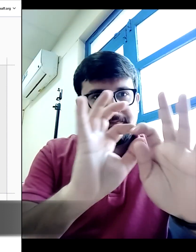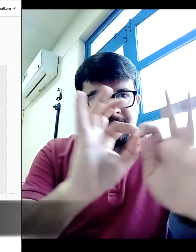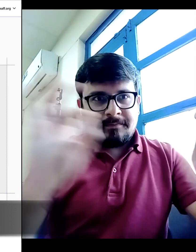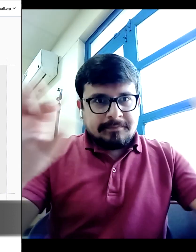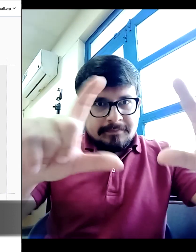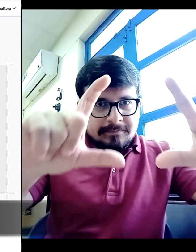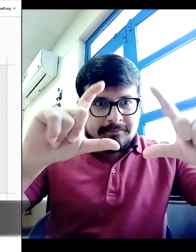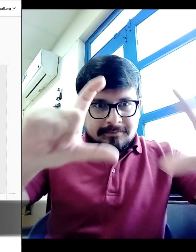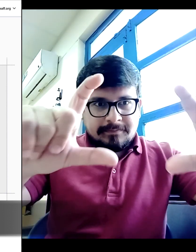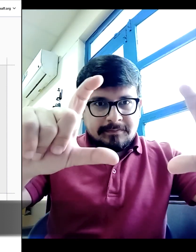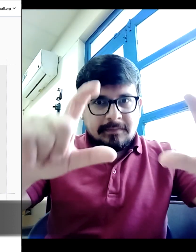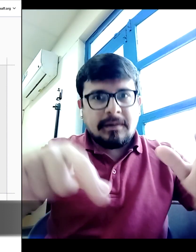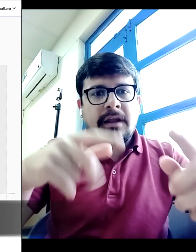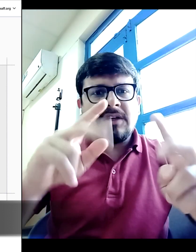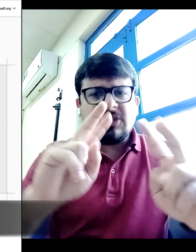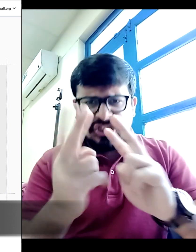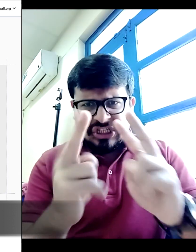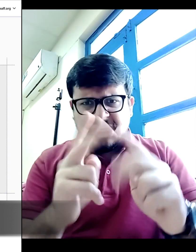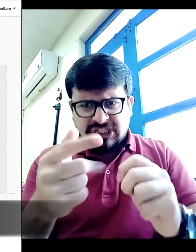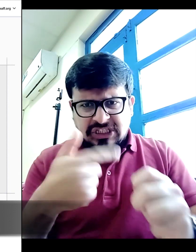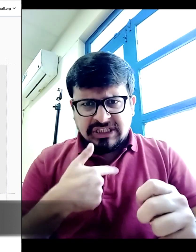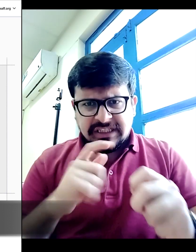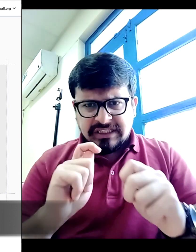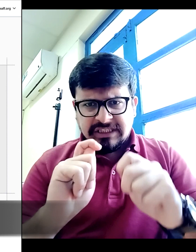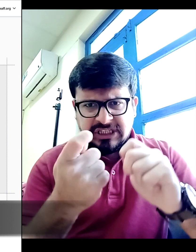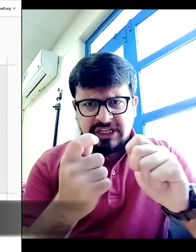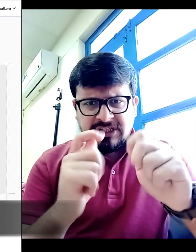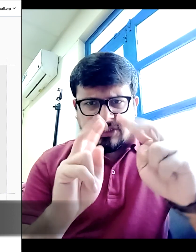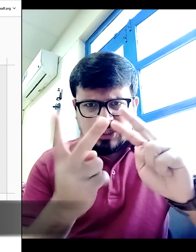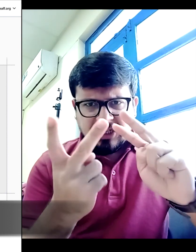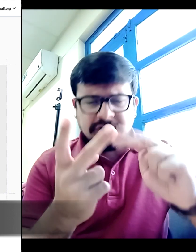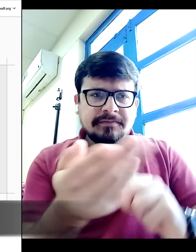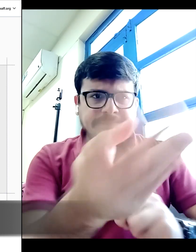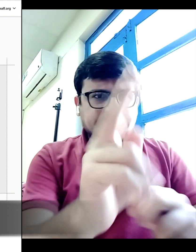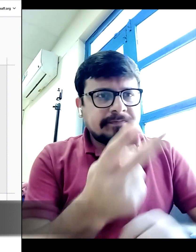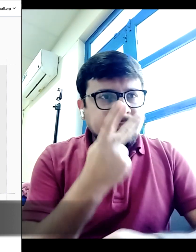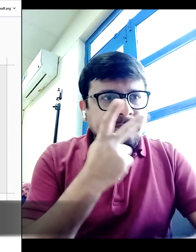Now I have this logo, I can start changing it.